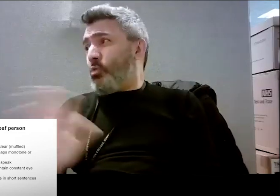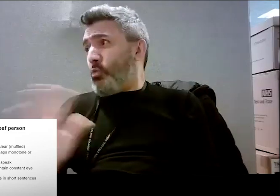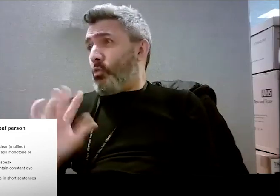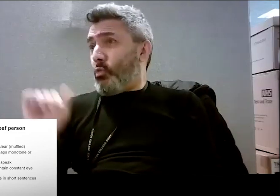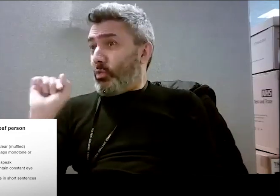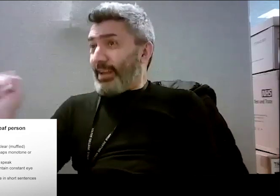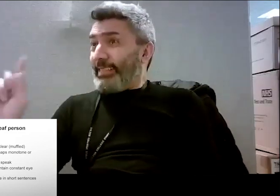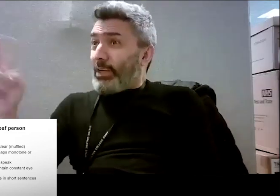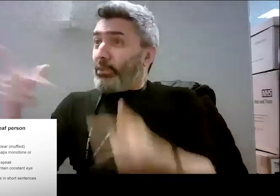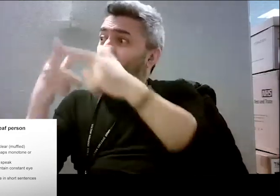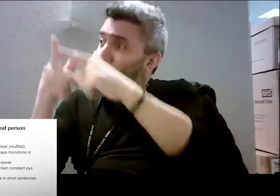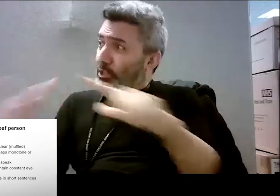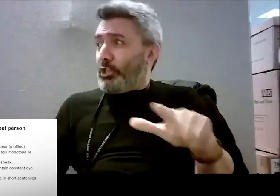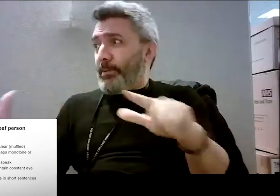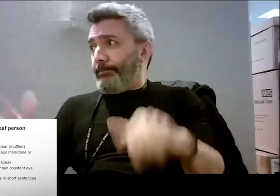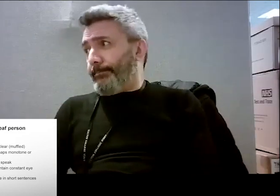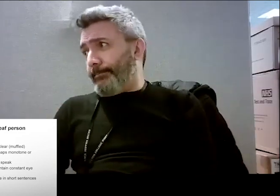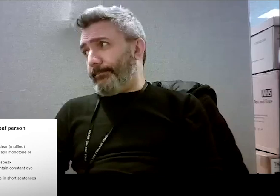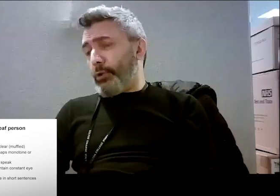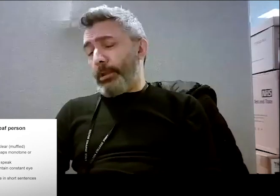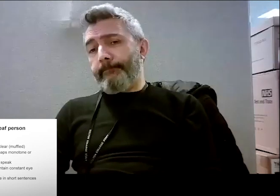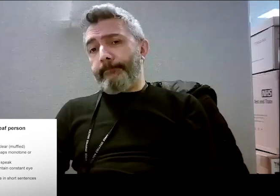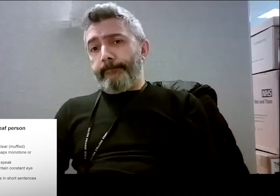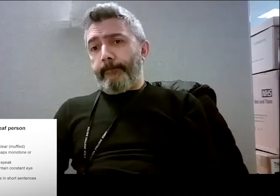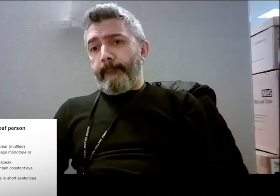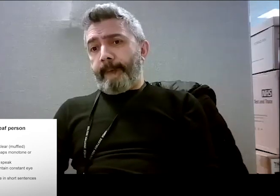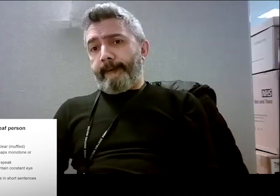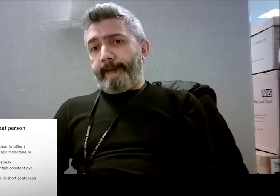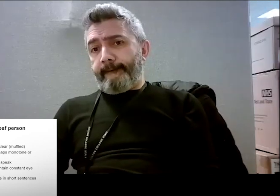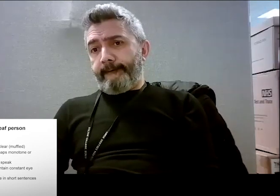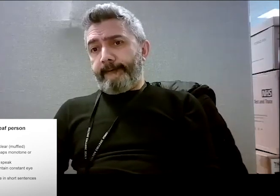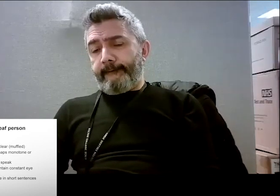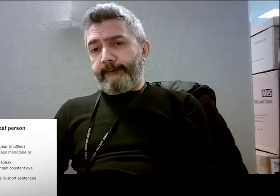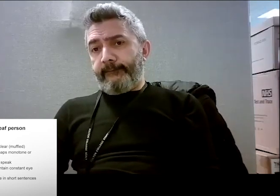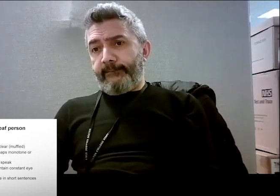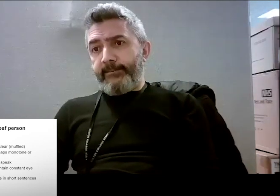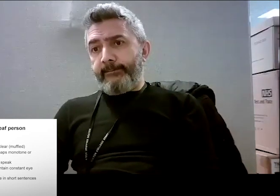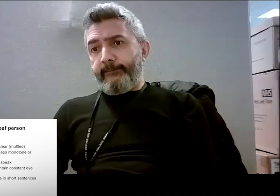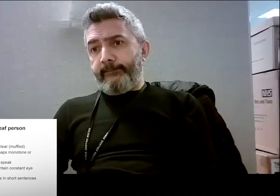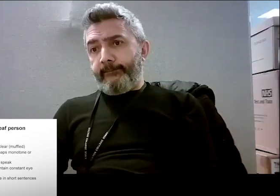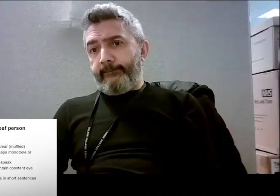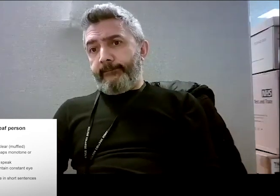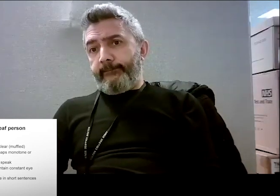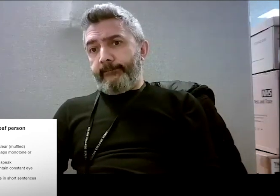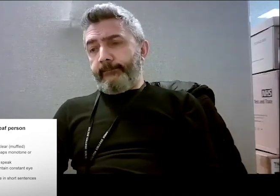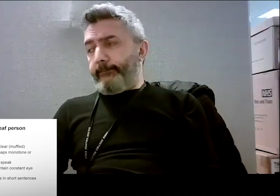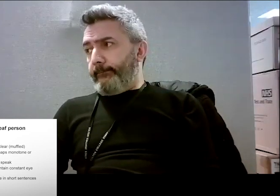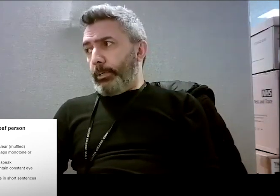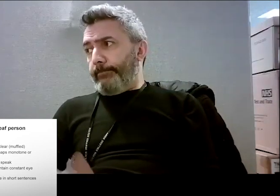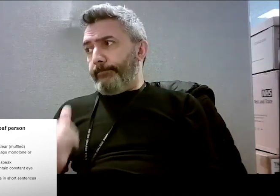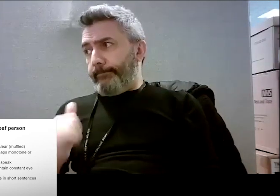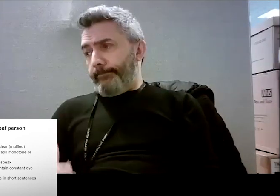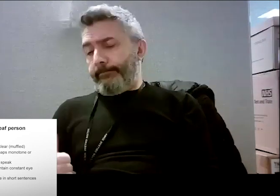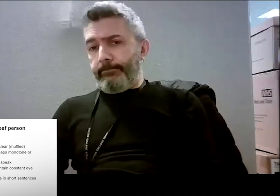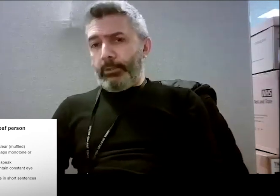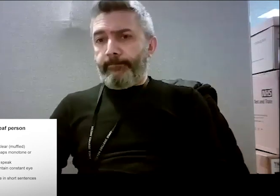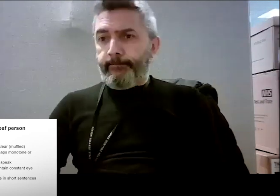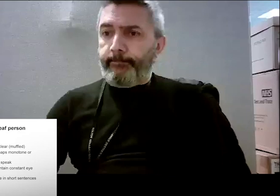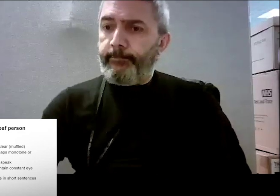So unfortunately, because of this, a lot of people think deaf people aren't as intelligent because they don't realize they're actually trying to write something